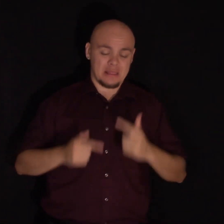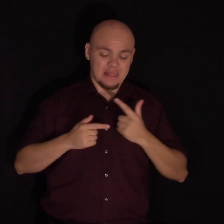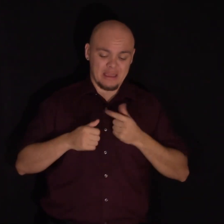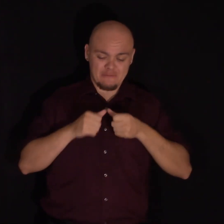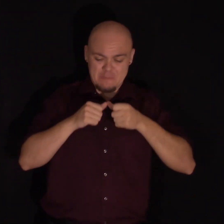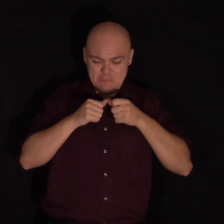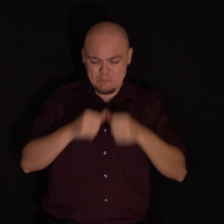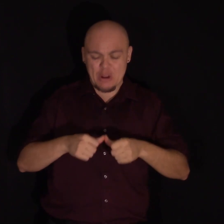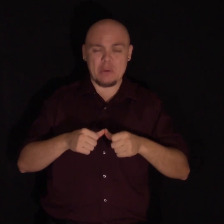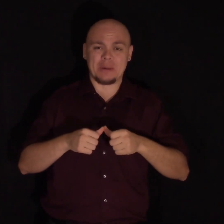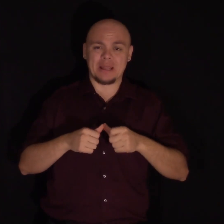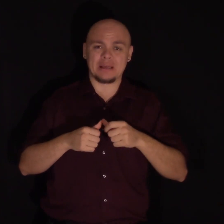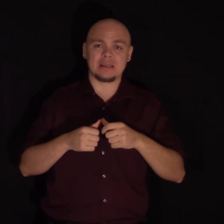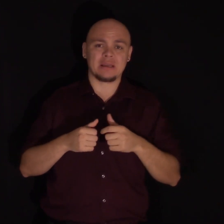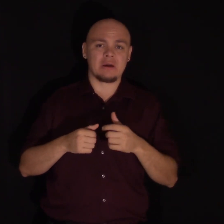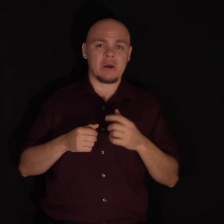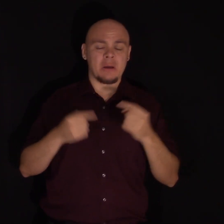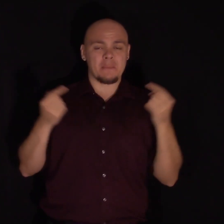penance.